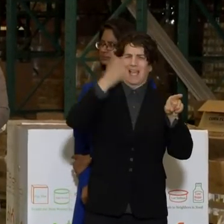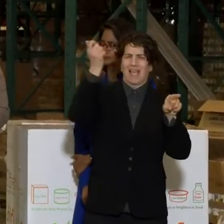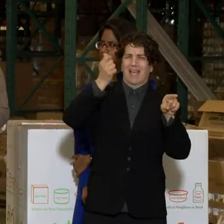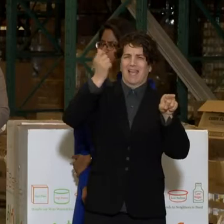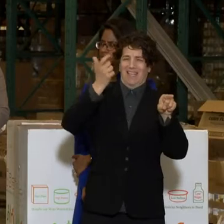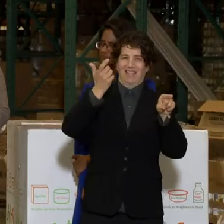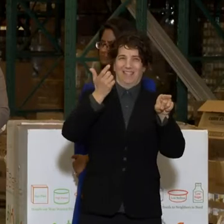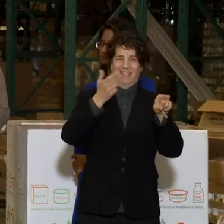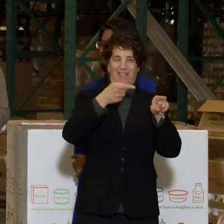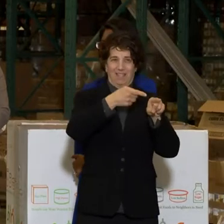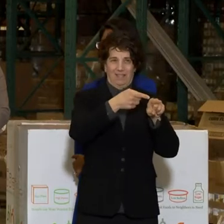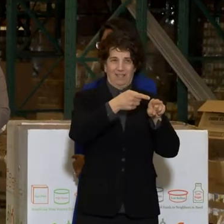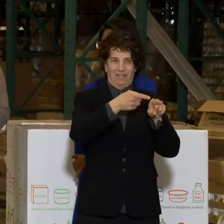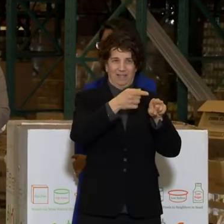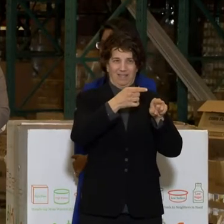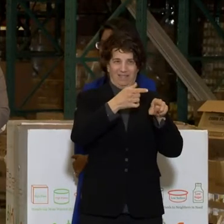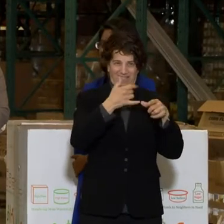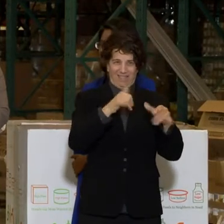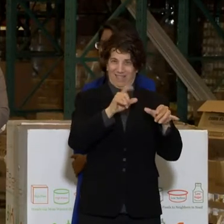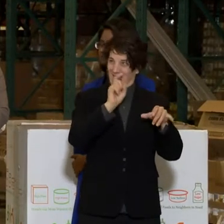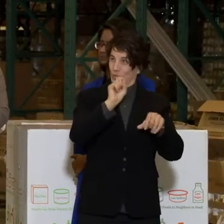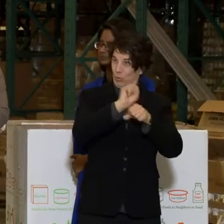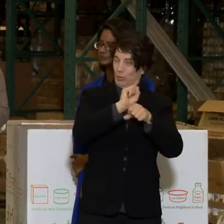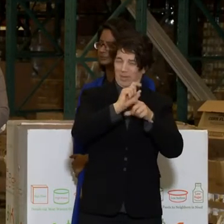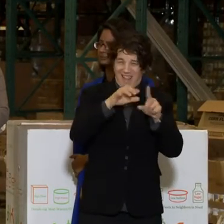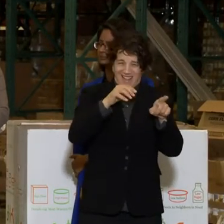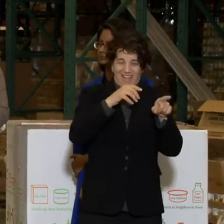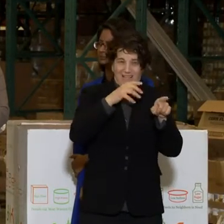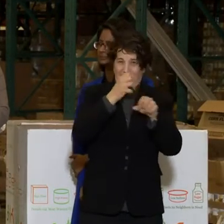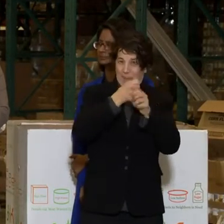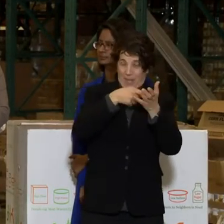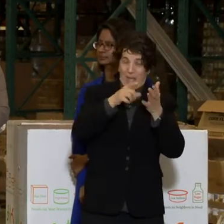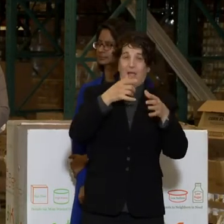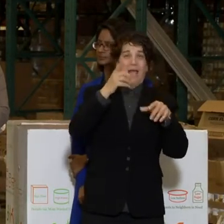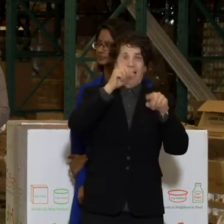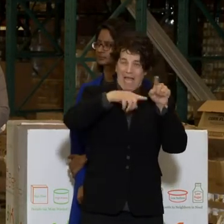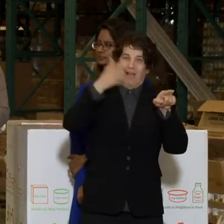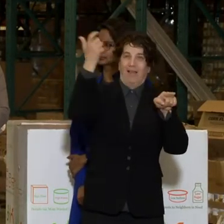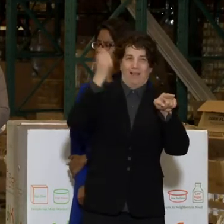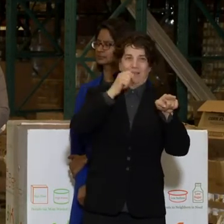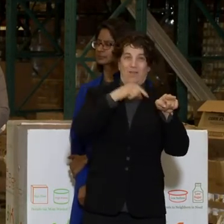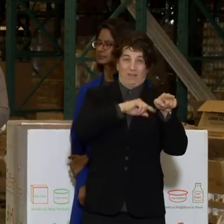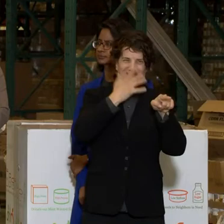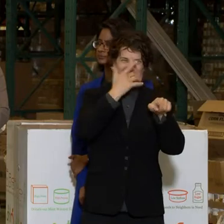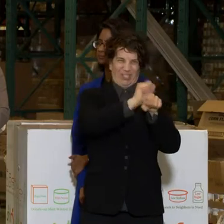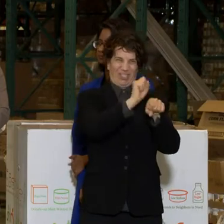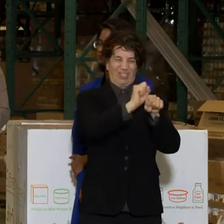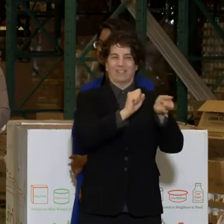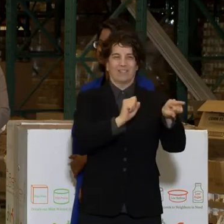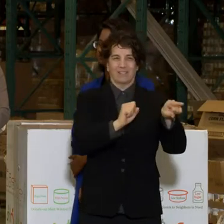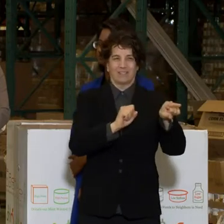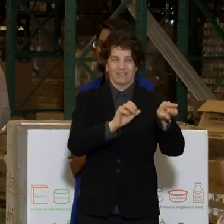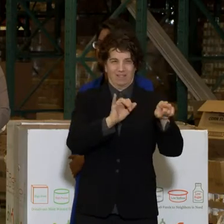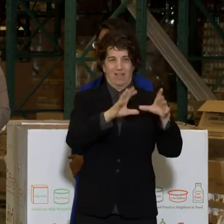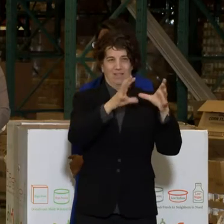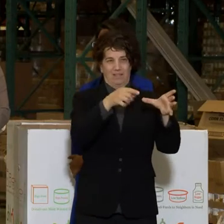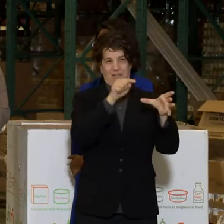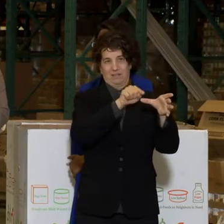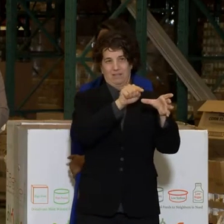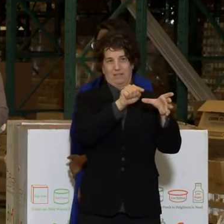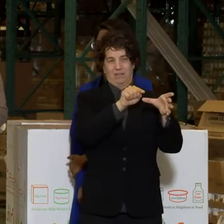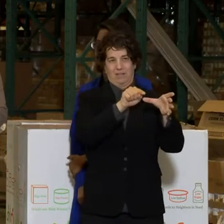getting paid, but they're showing up and they're working. And so that is the group of people that we will address with